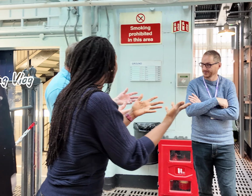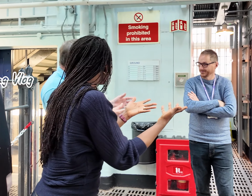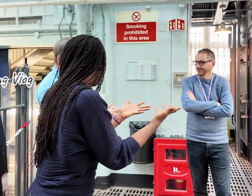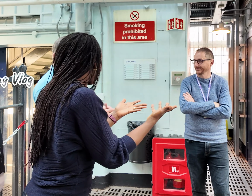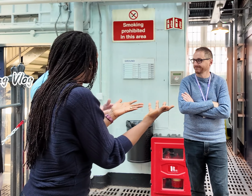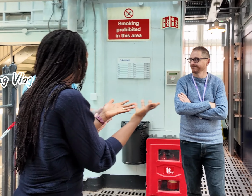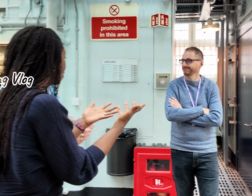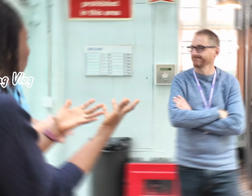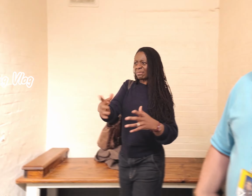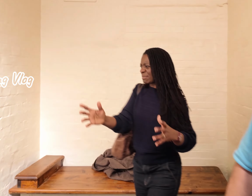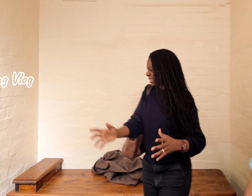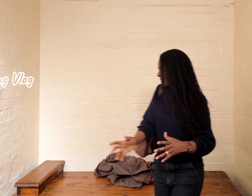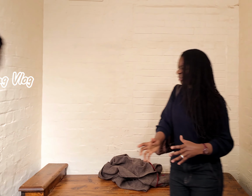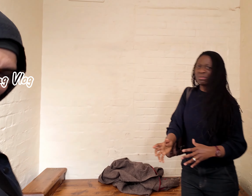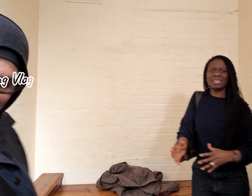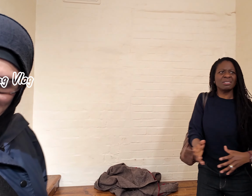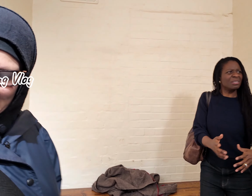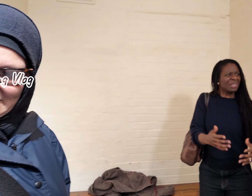etc., portable radios.